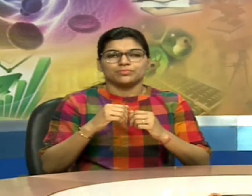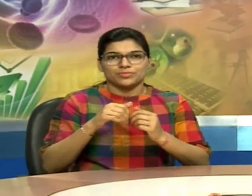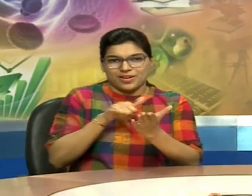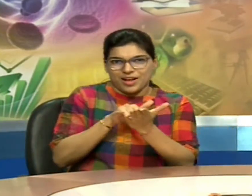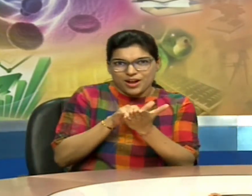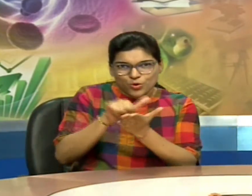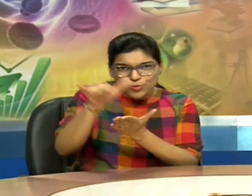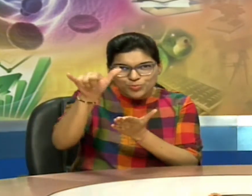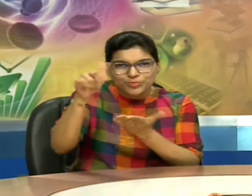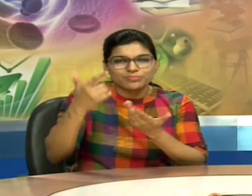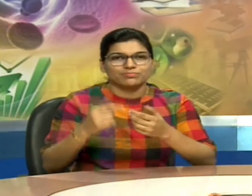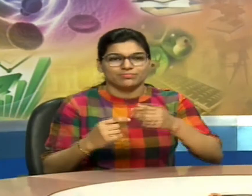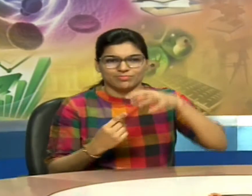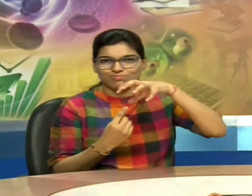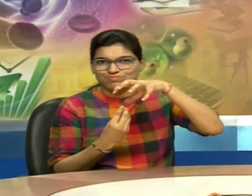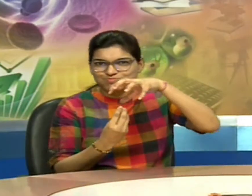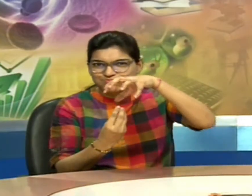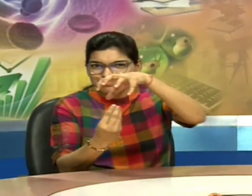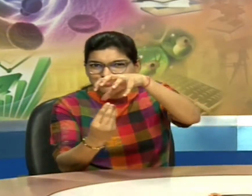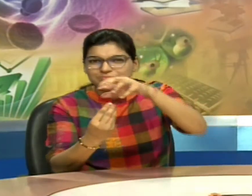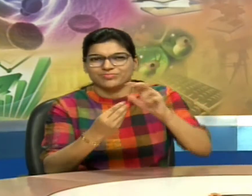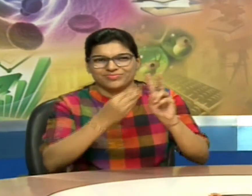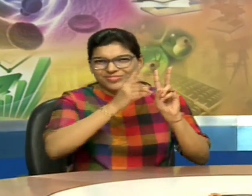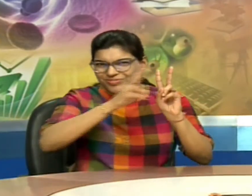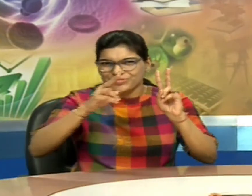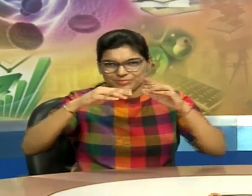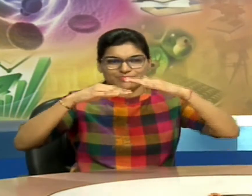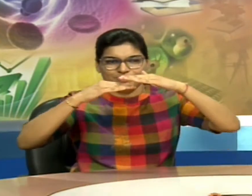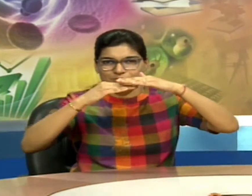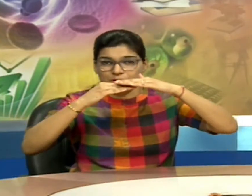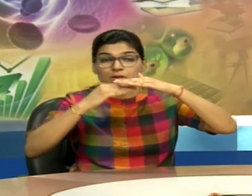of atmosphere, you must have read in your geography books.